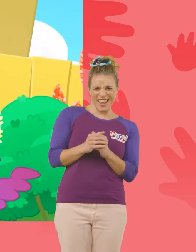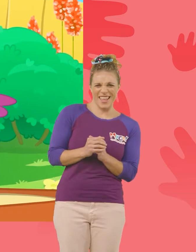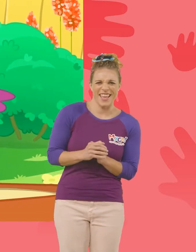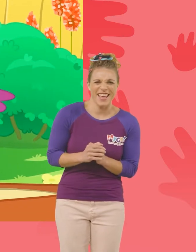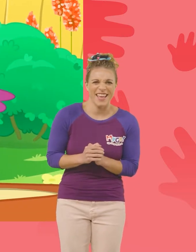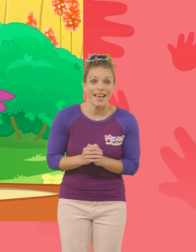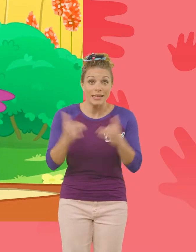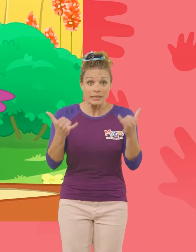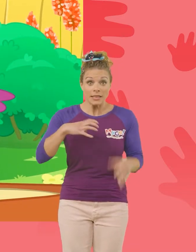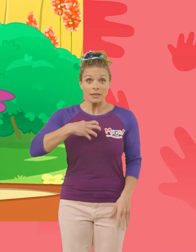No, Morphle!